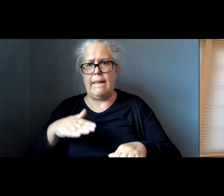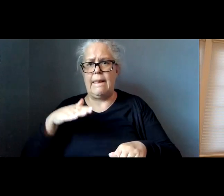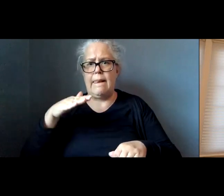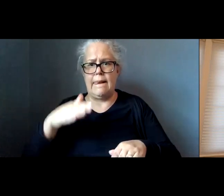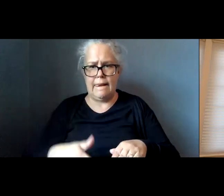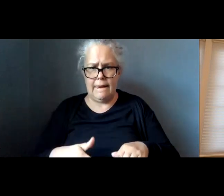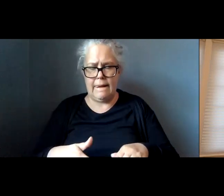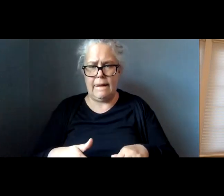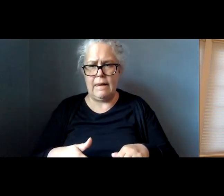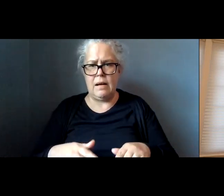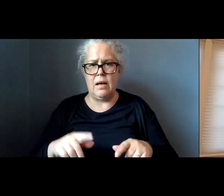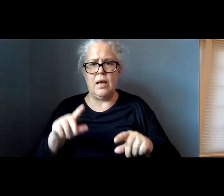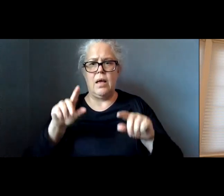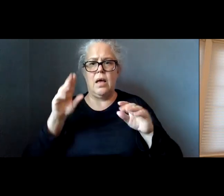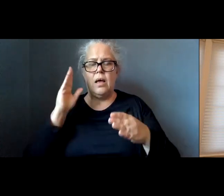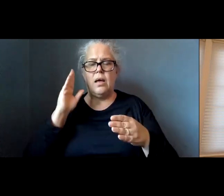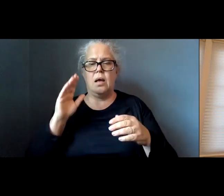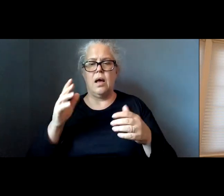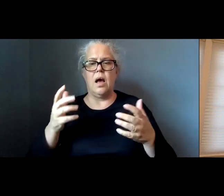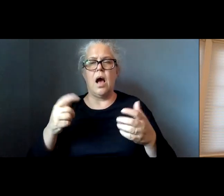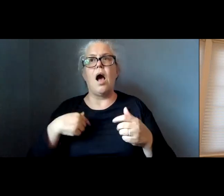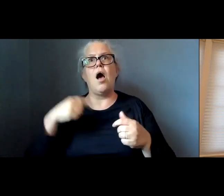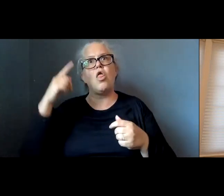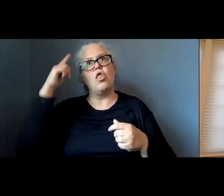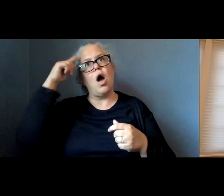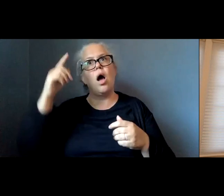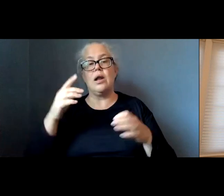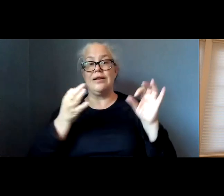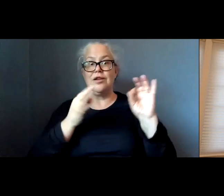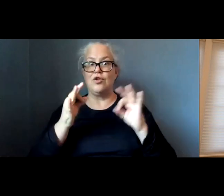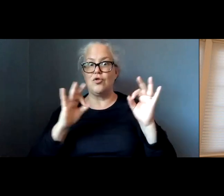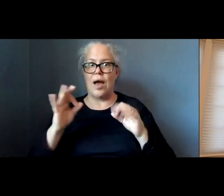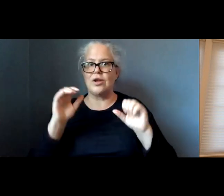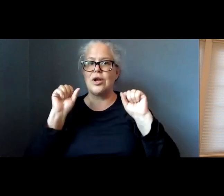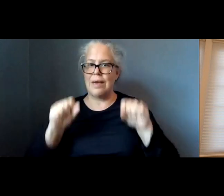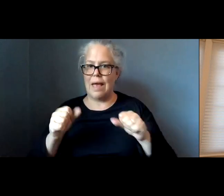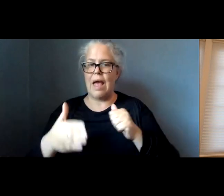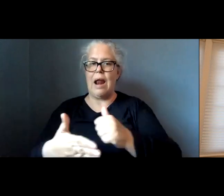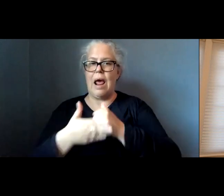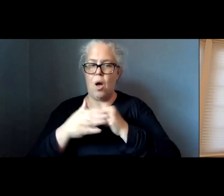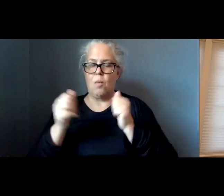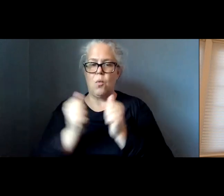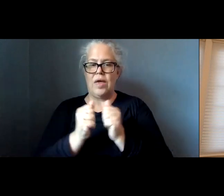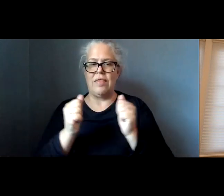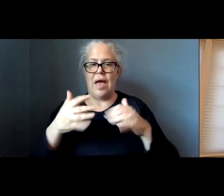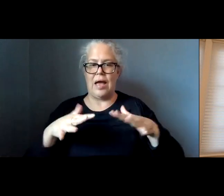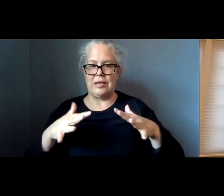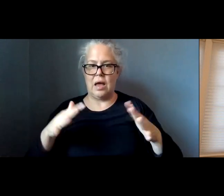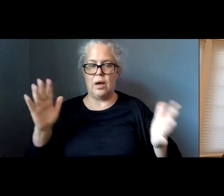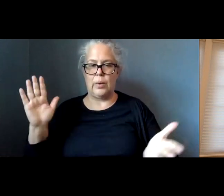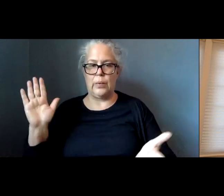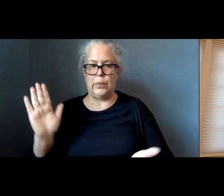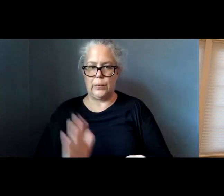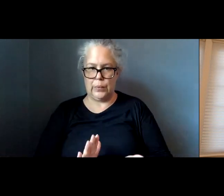for a while. How wonderful it is, I thought, that distractions can subdue our anxieties. The change of focus shifted